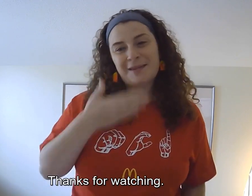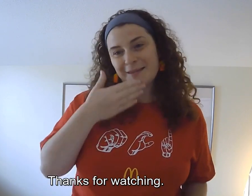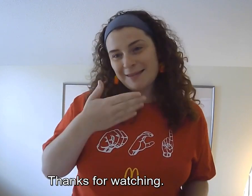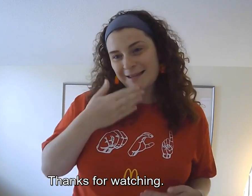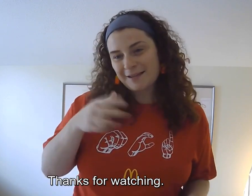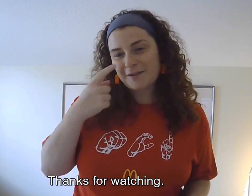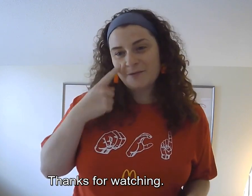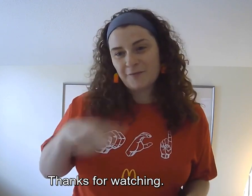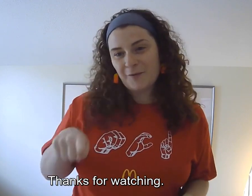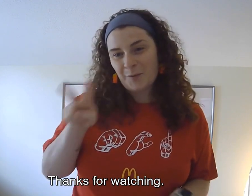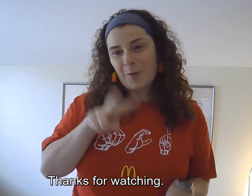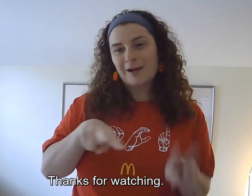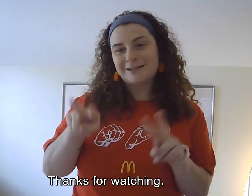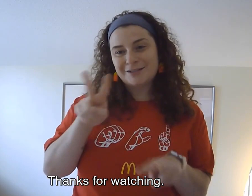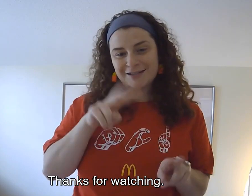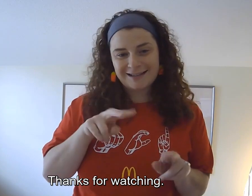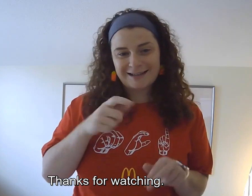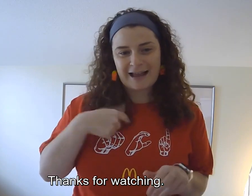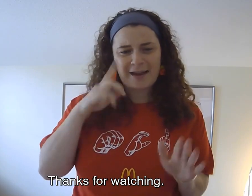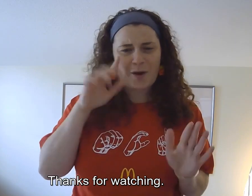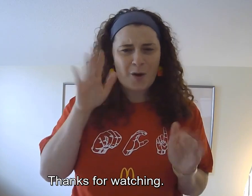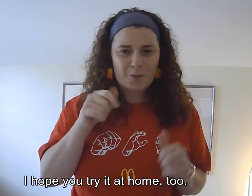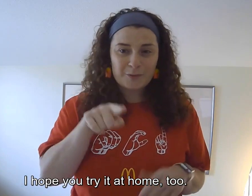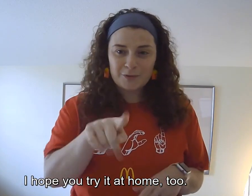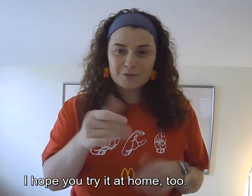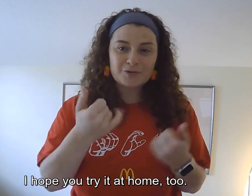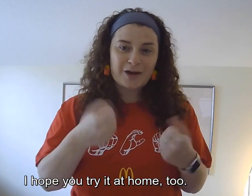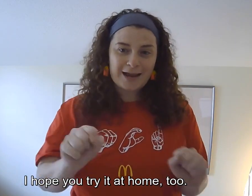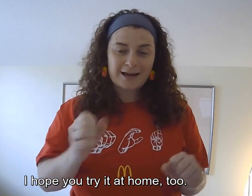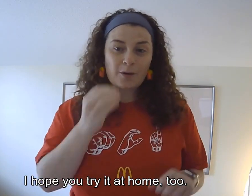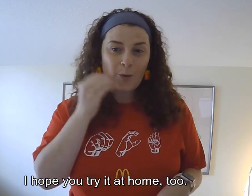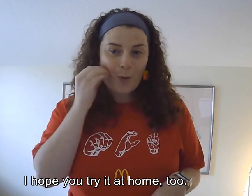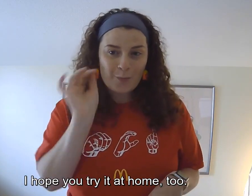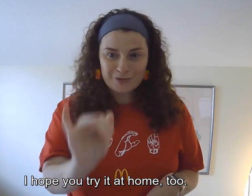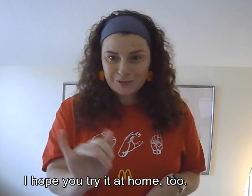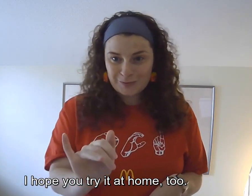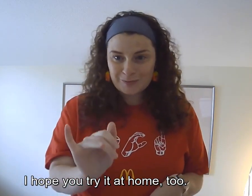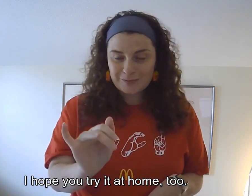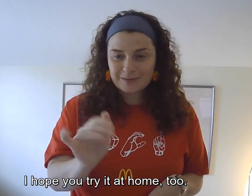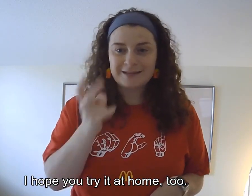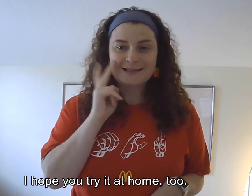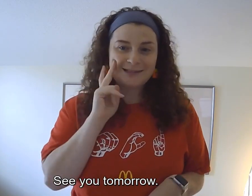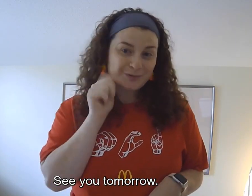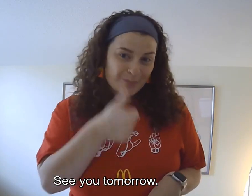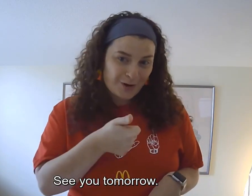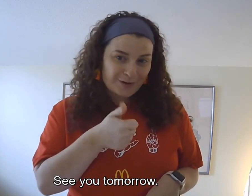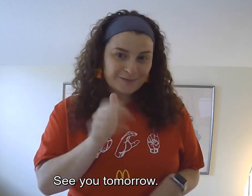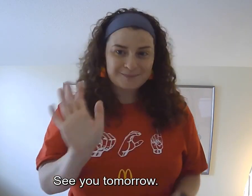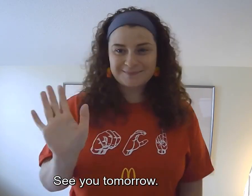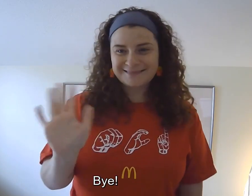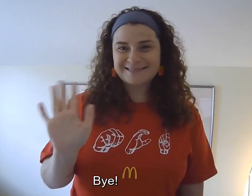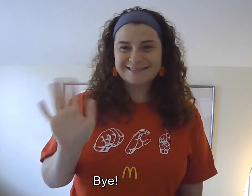Thank you for watching. I hope you try it at home too. See you tomorrow. Bye.